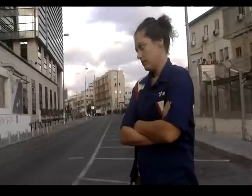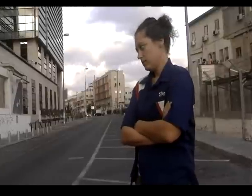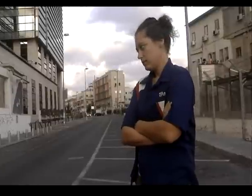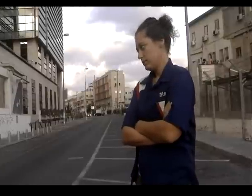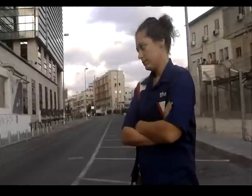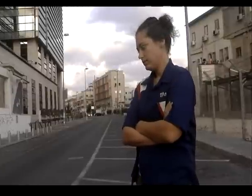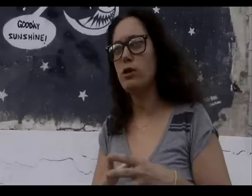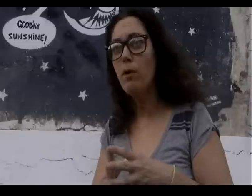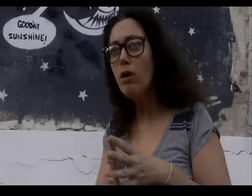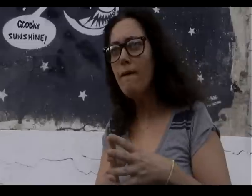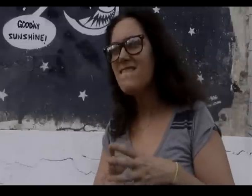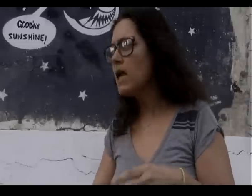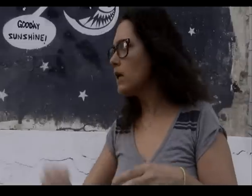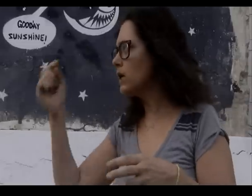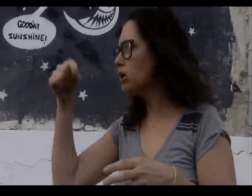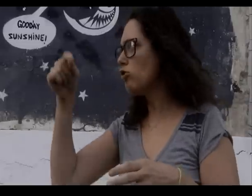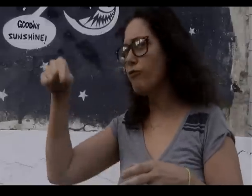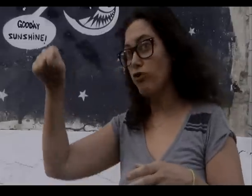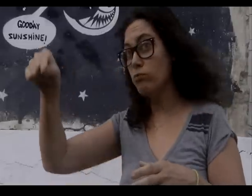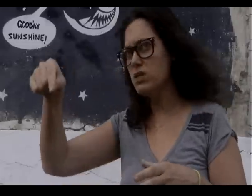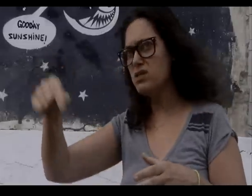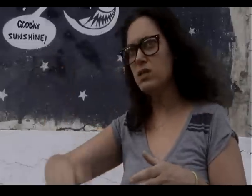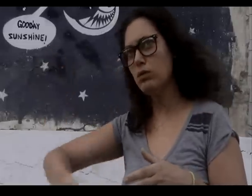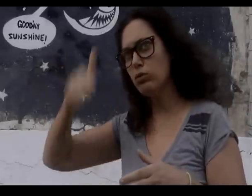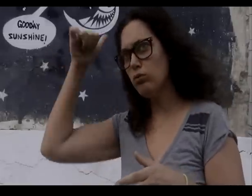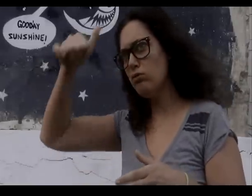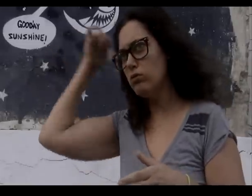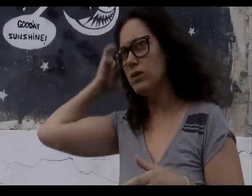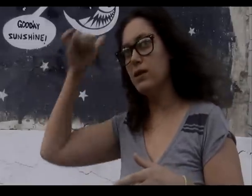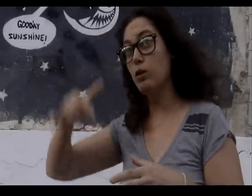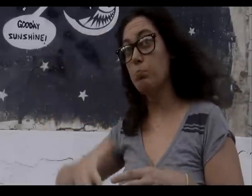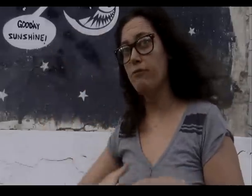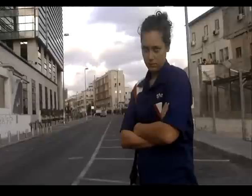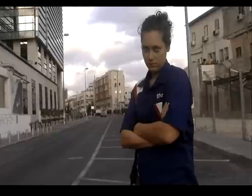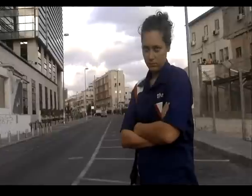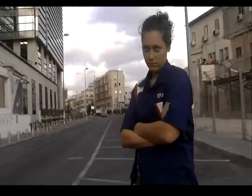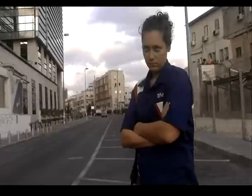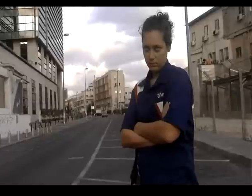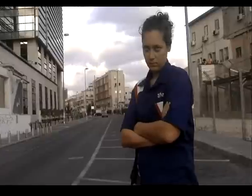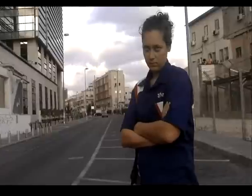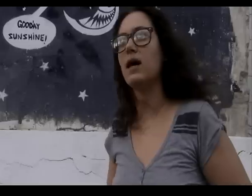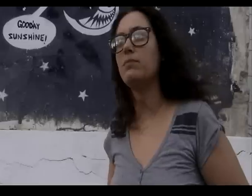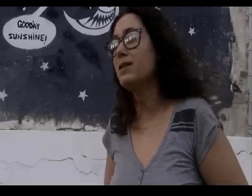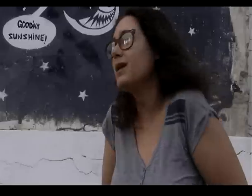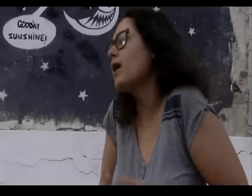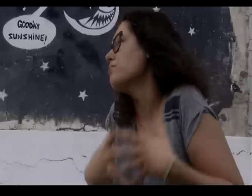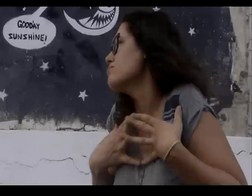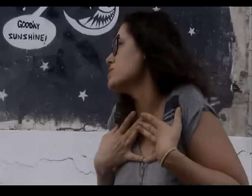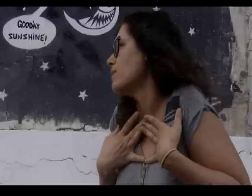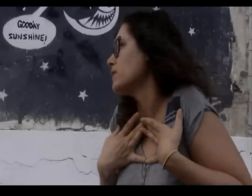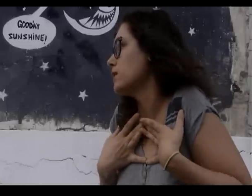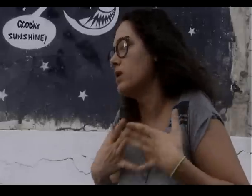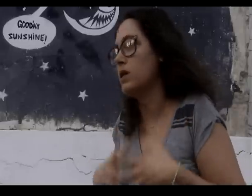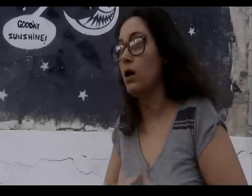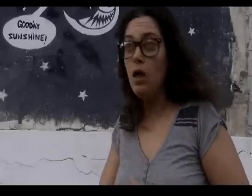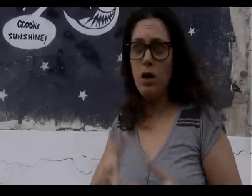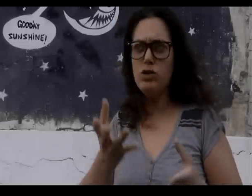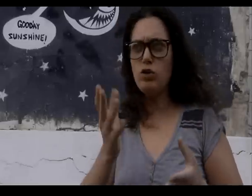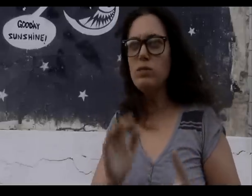travel is possible? Can I go from this year to the year before and meet my grandmother? I miss my grandmother. Also miss